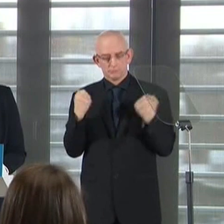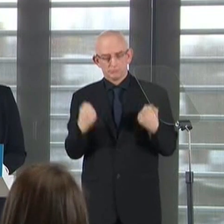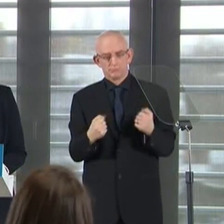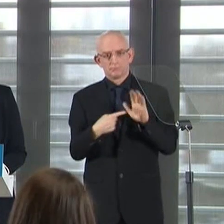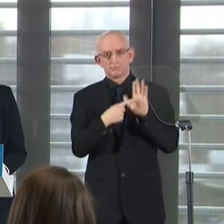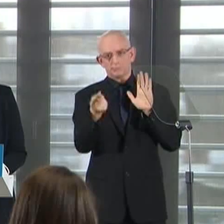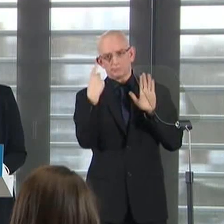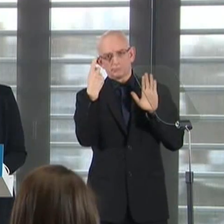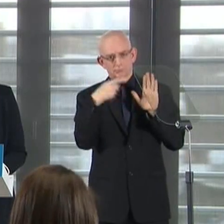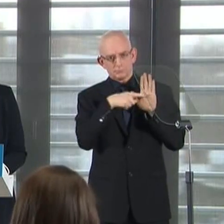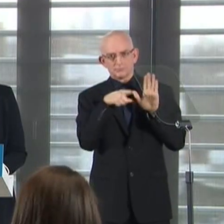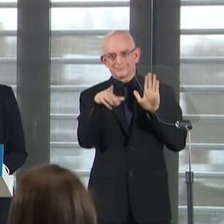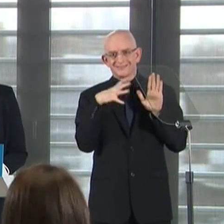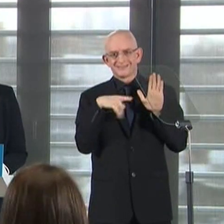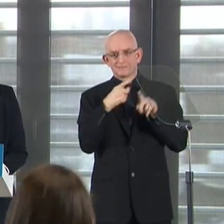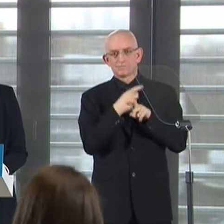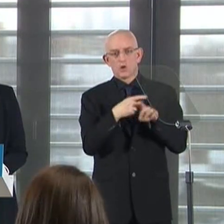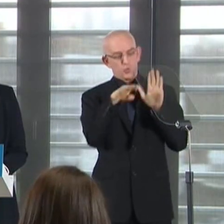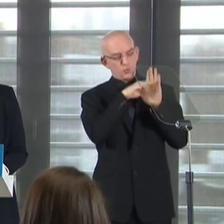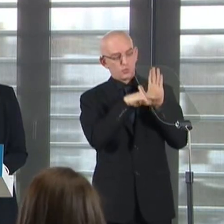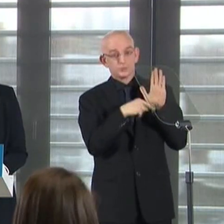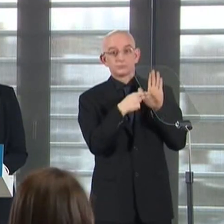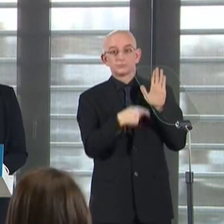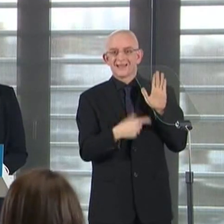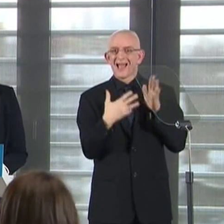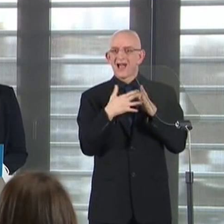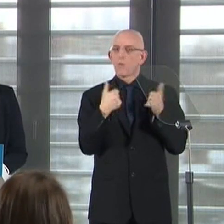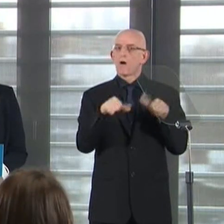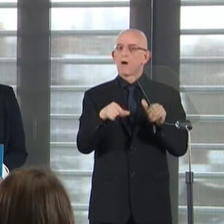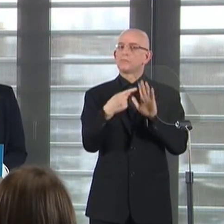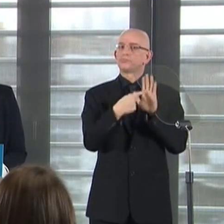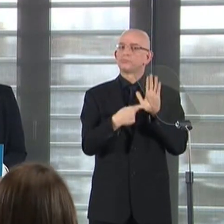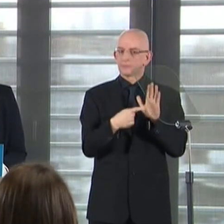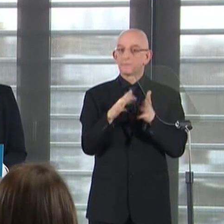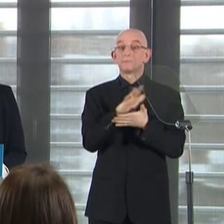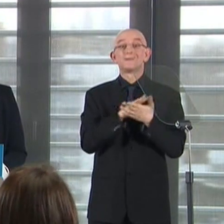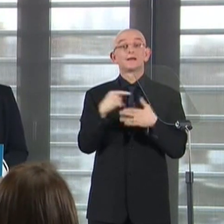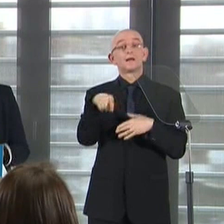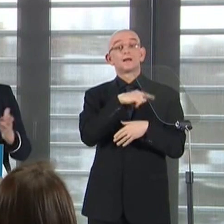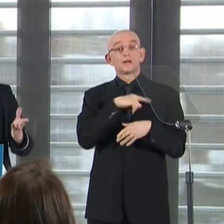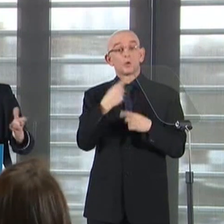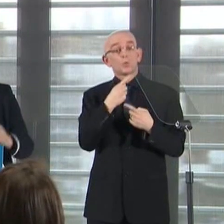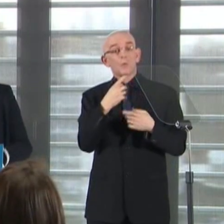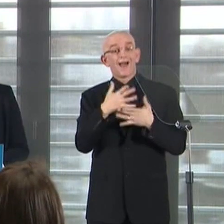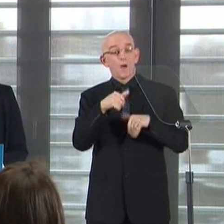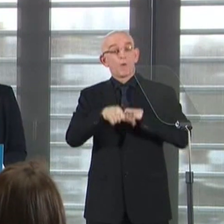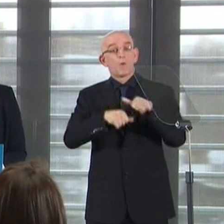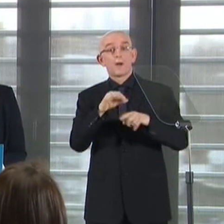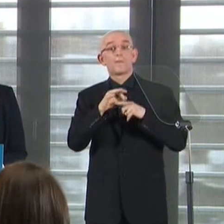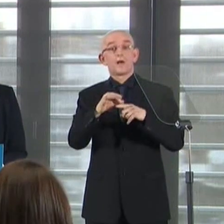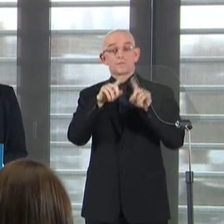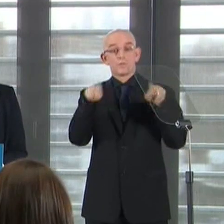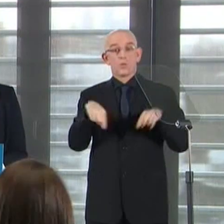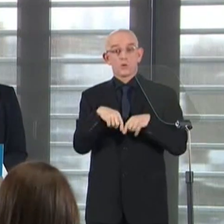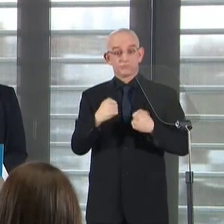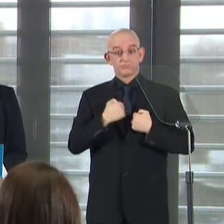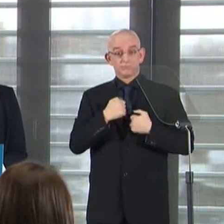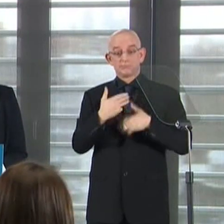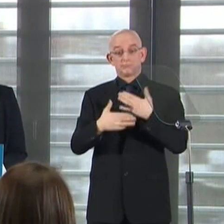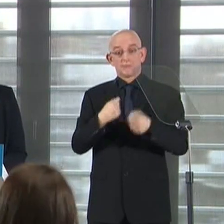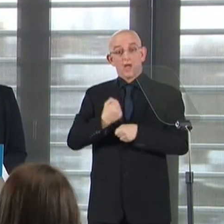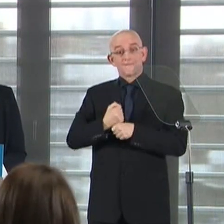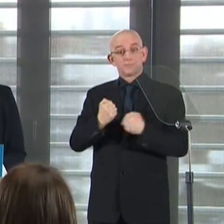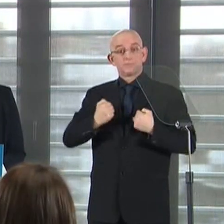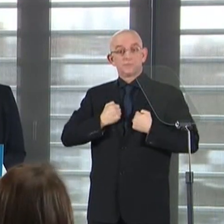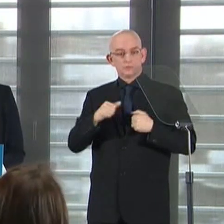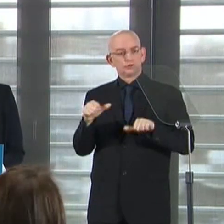look again to ensure that our application forms for support are accessible as well. And I think I may be seeing you or somebody from your